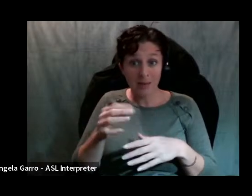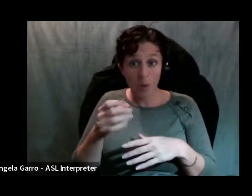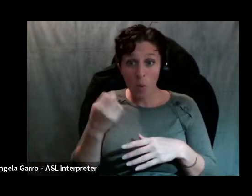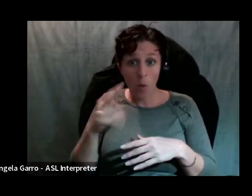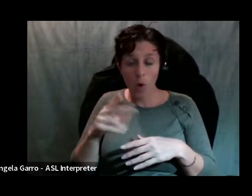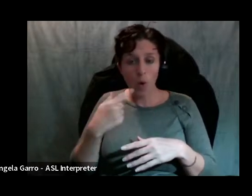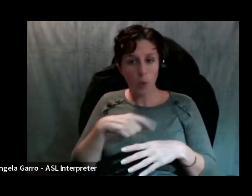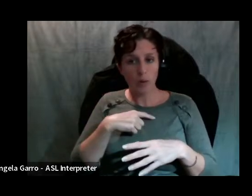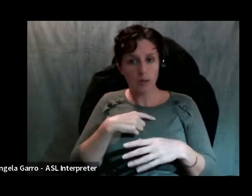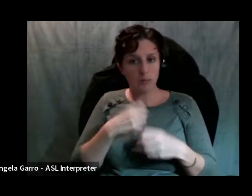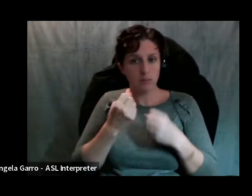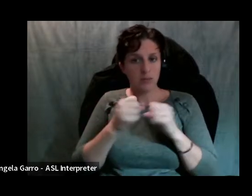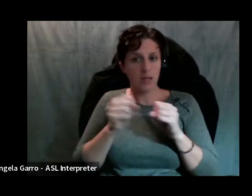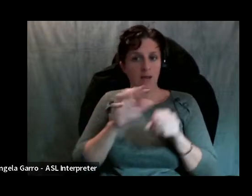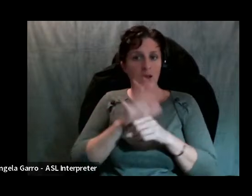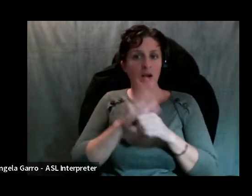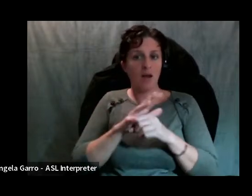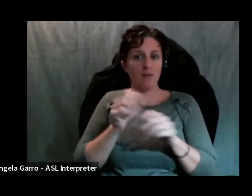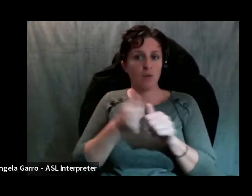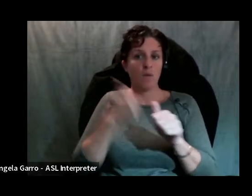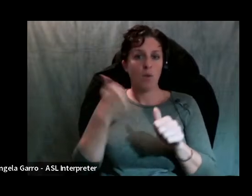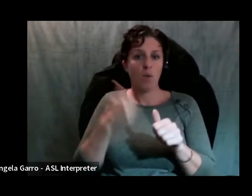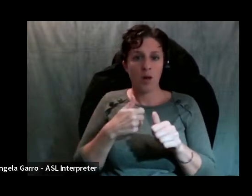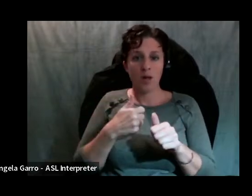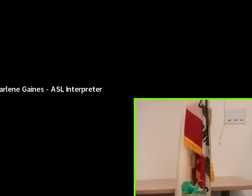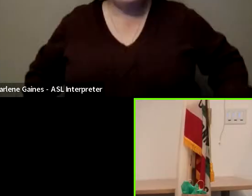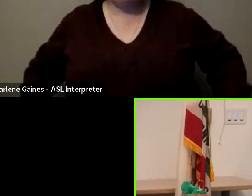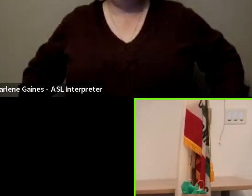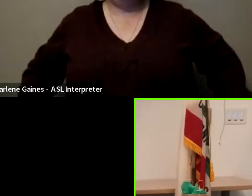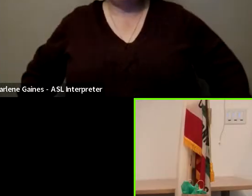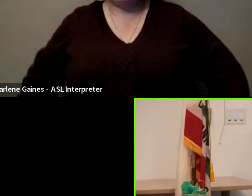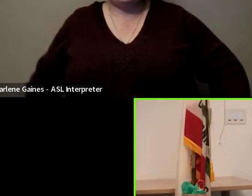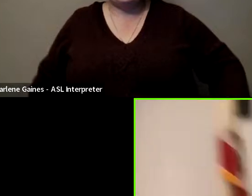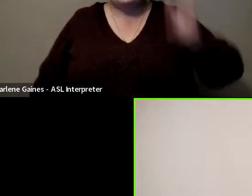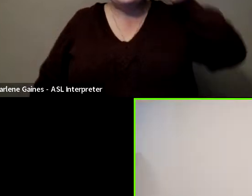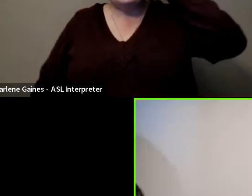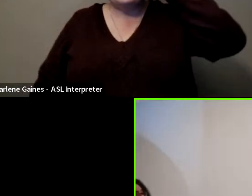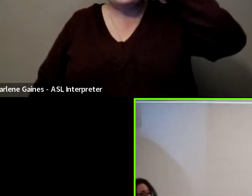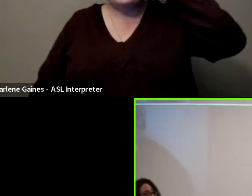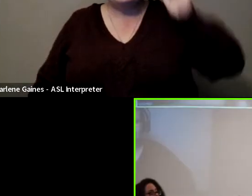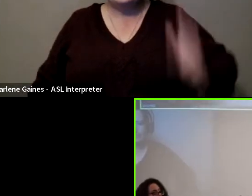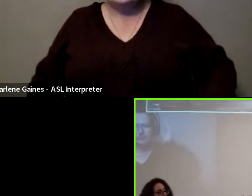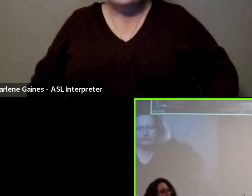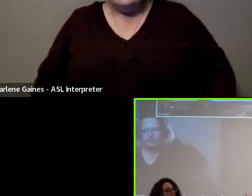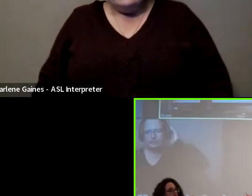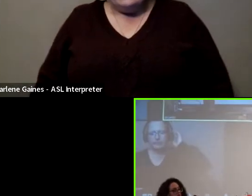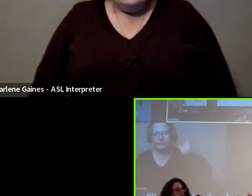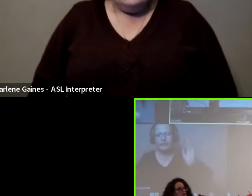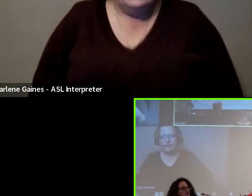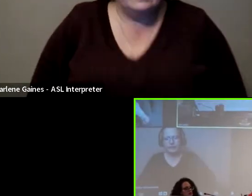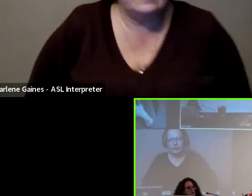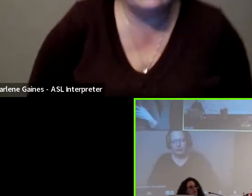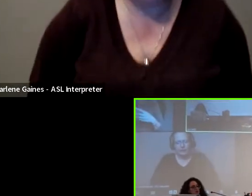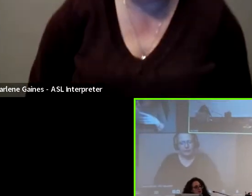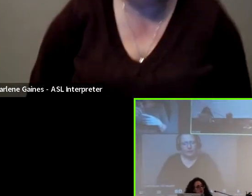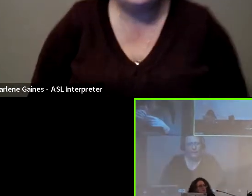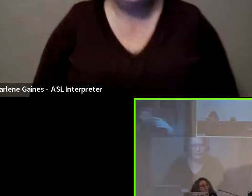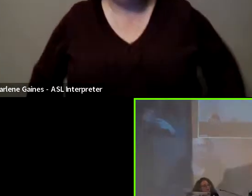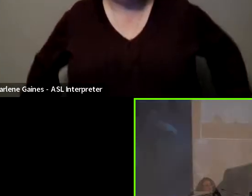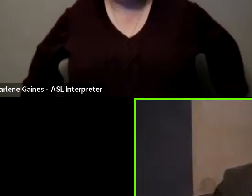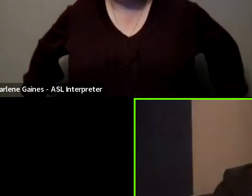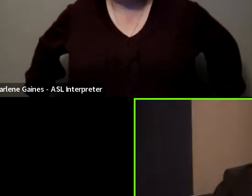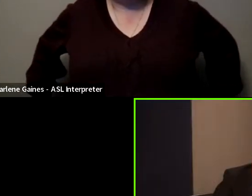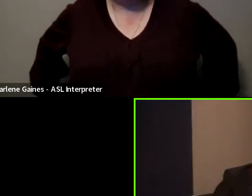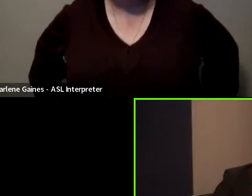avoid something like that? So It's a tough other question. than, I'm sorry. other than, spot, we talked about, there were a couple of